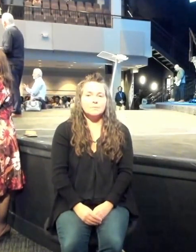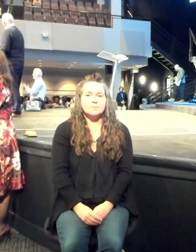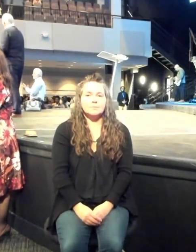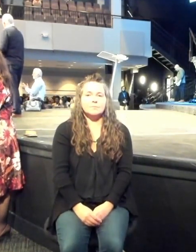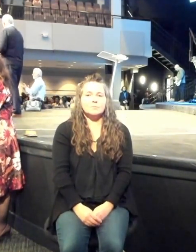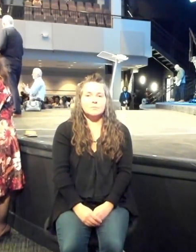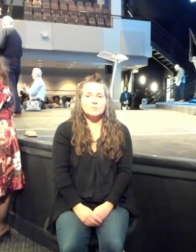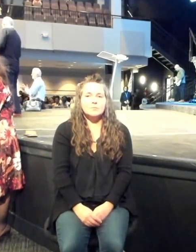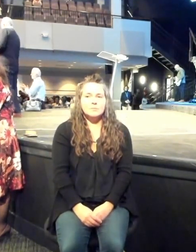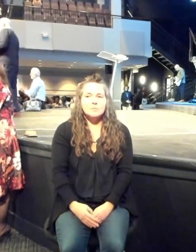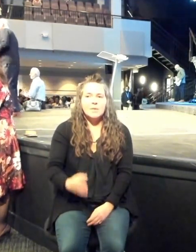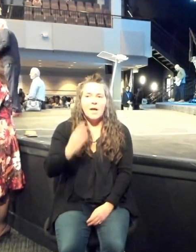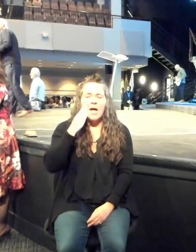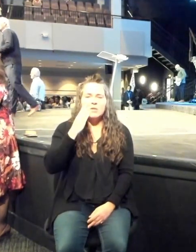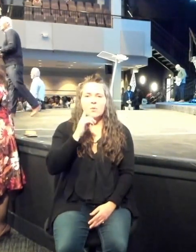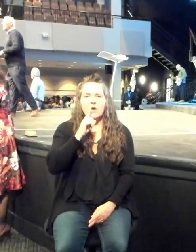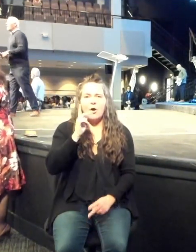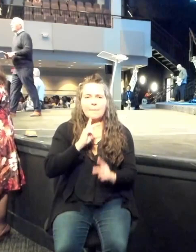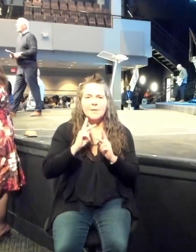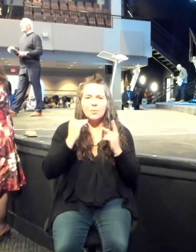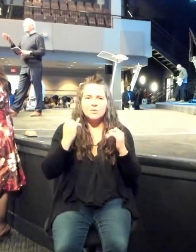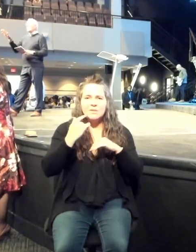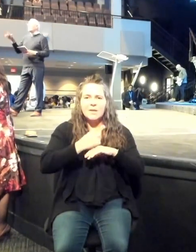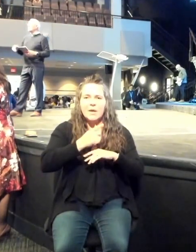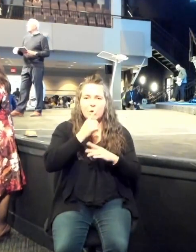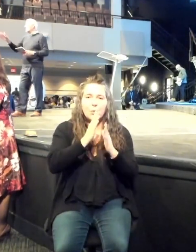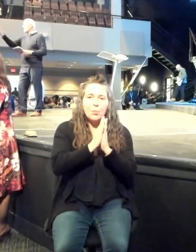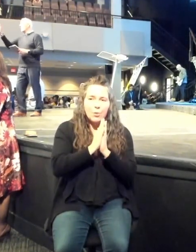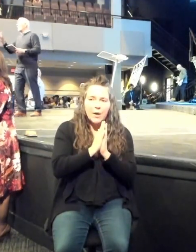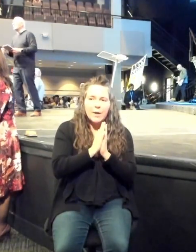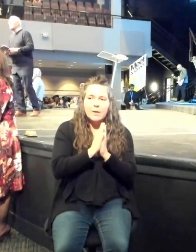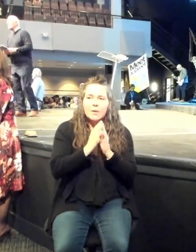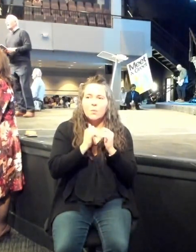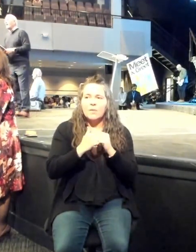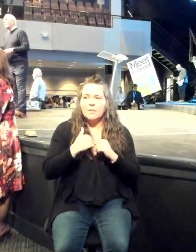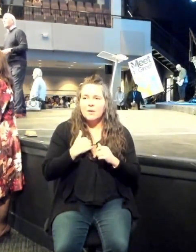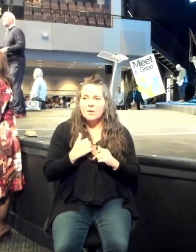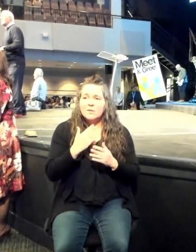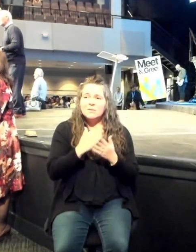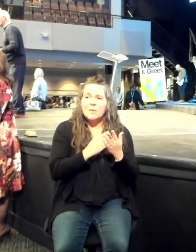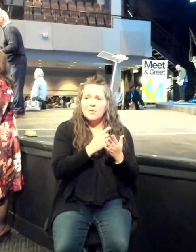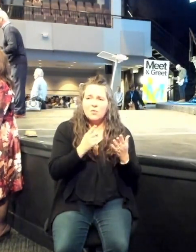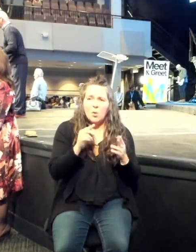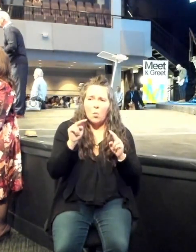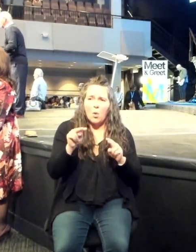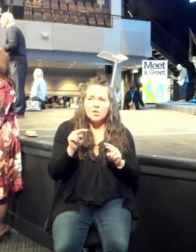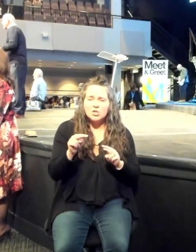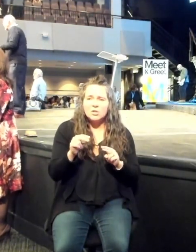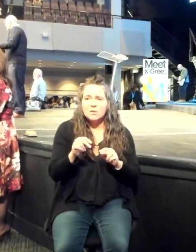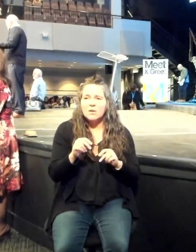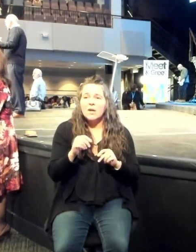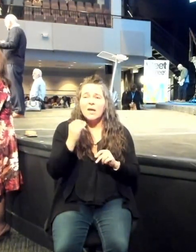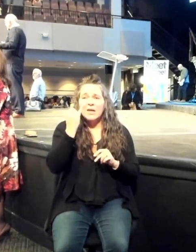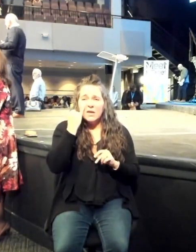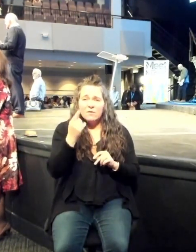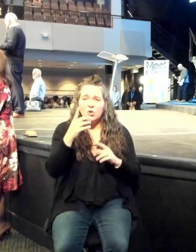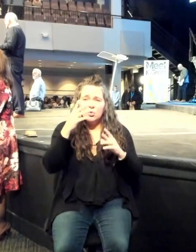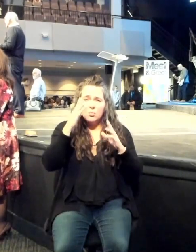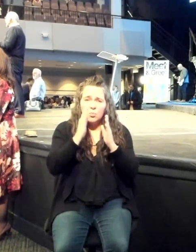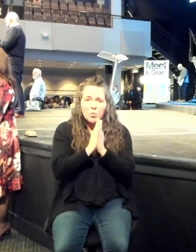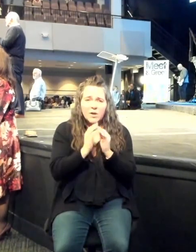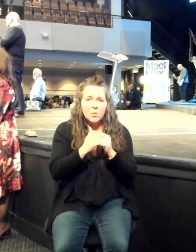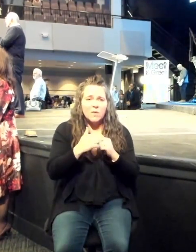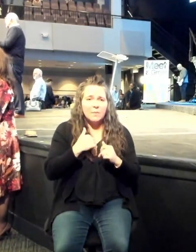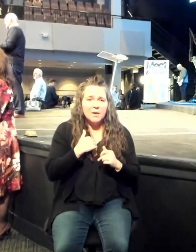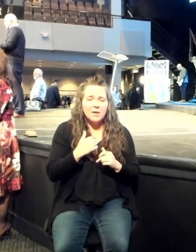I know that there are people today that prayed that prayer with me right here in this room. Some of you are watching online. You prayed that prayer today. If you prayed with me just then,